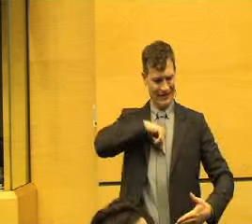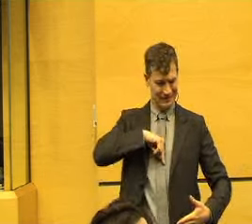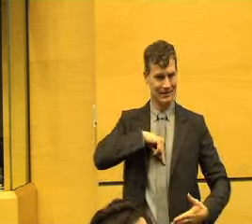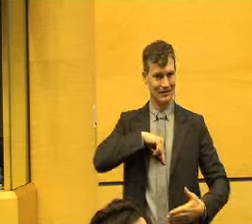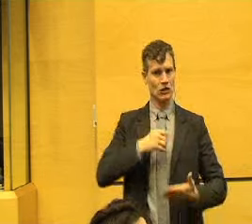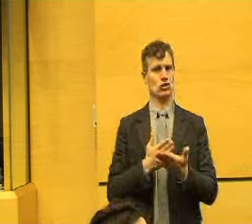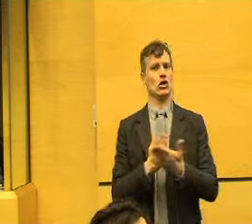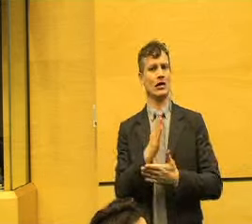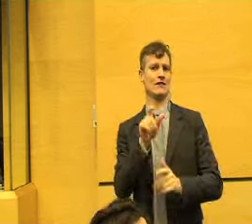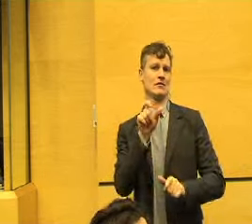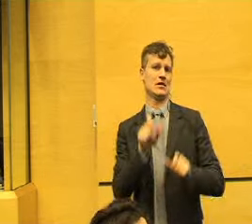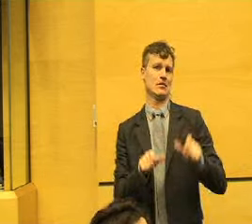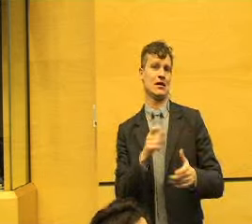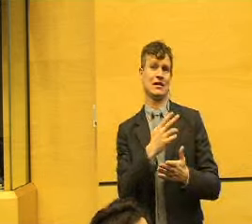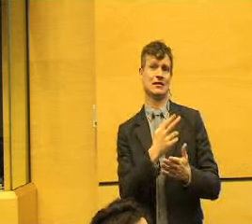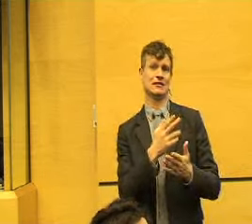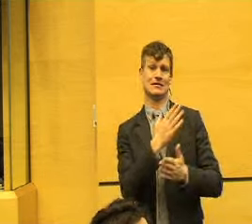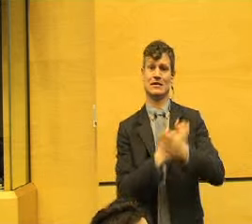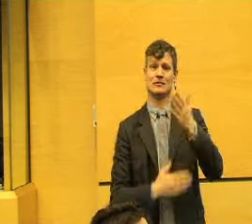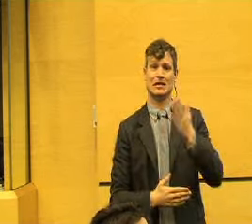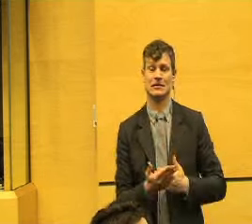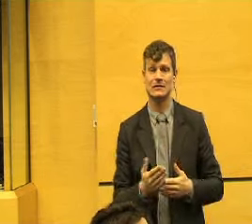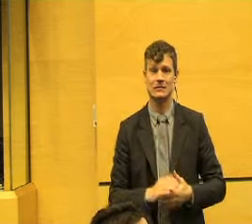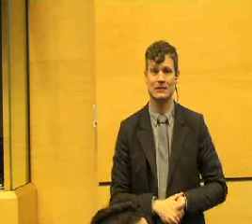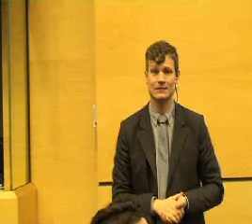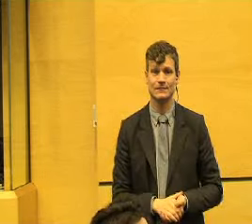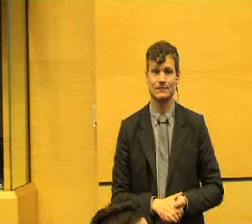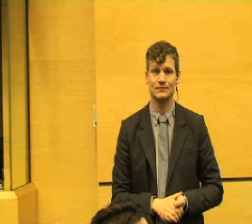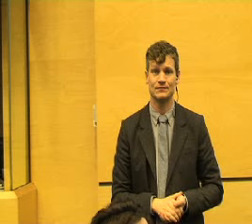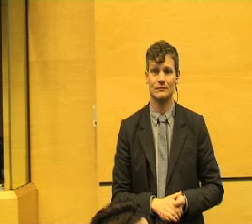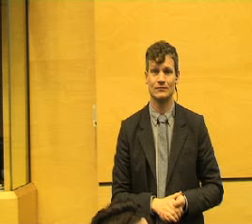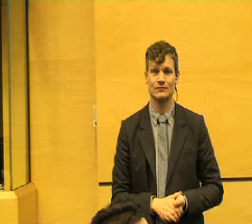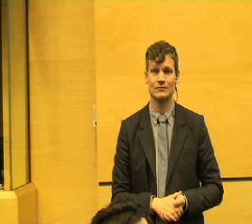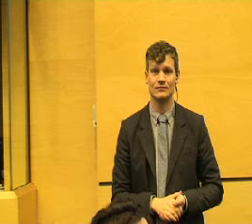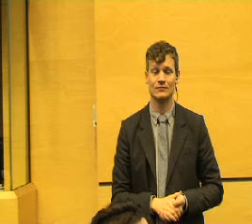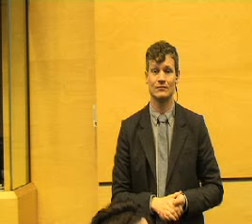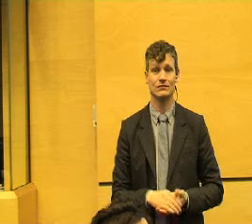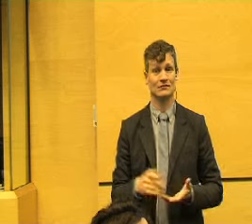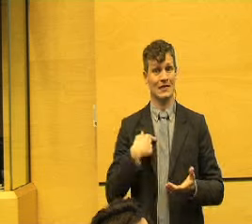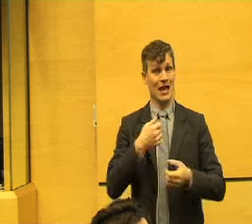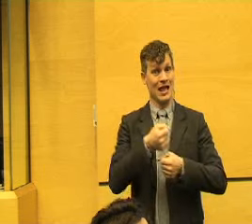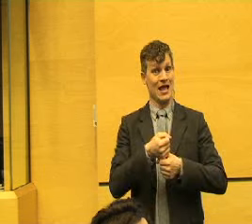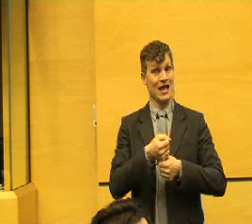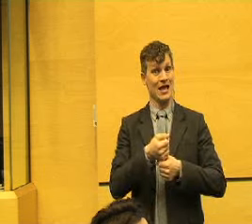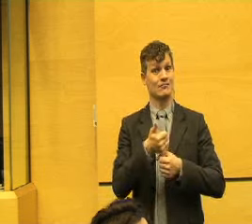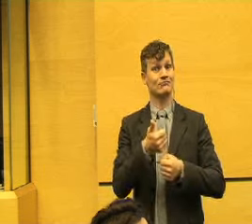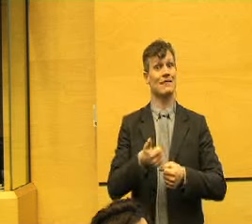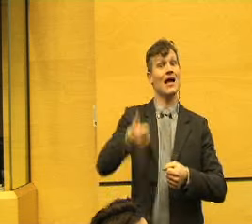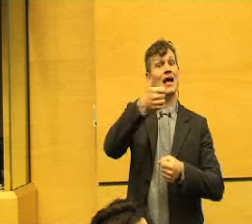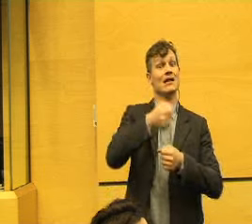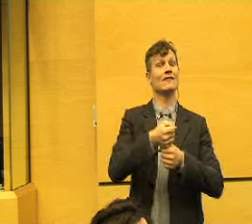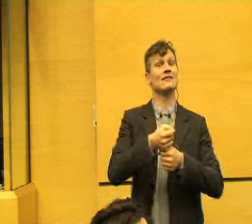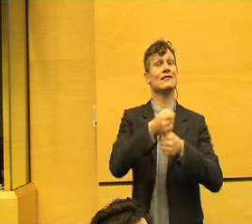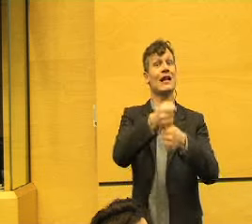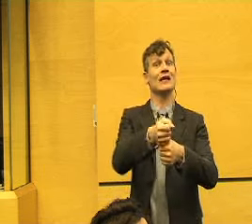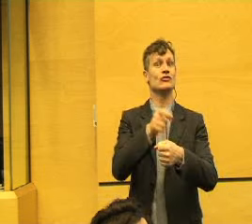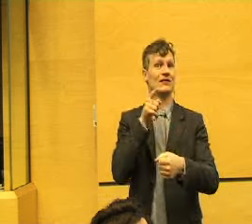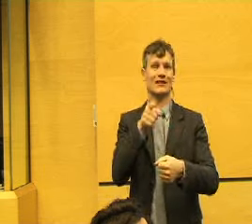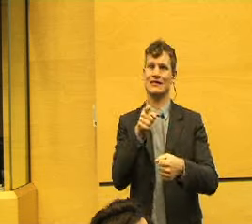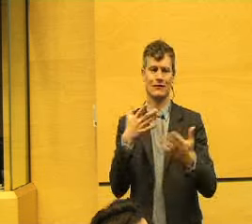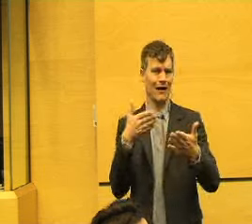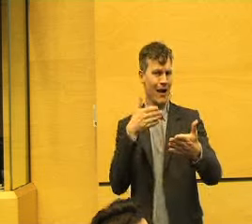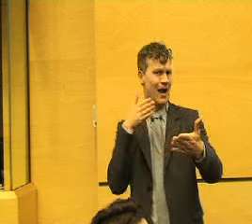with disabilities on the part of the head of the delegation who represents Thailand, which goes against the spirit and the